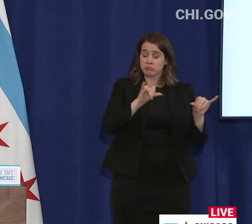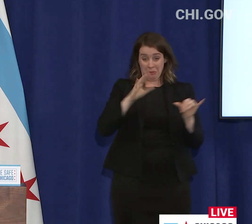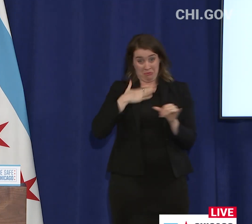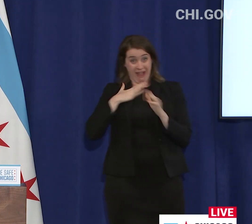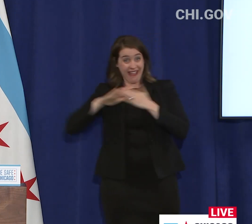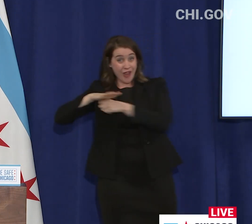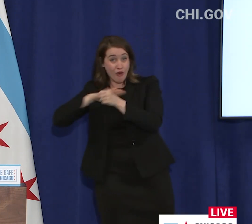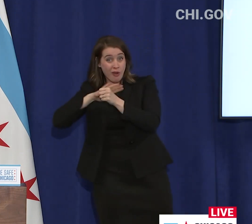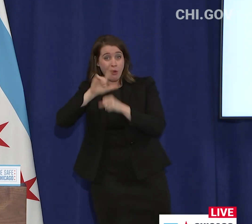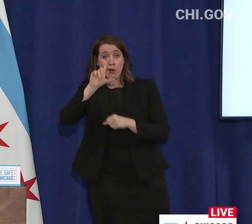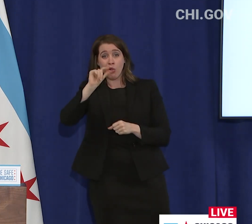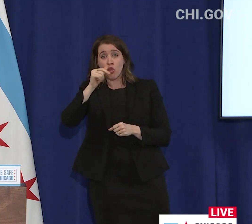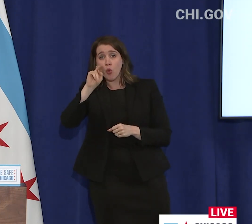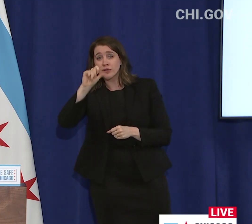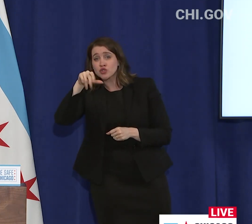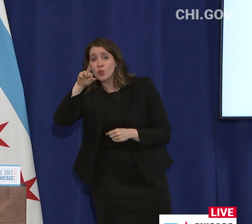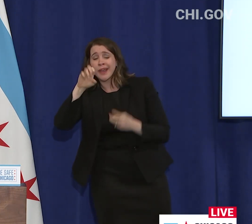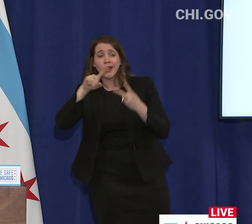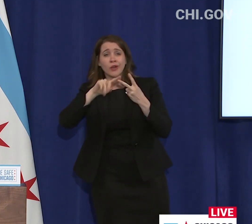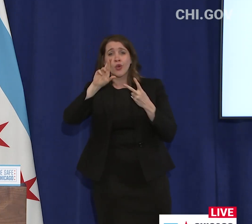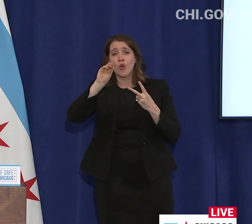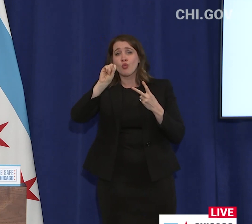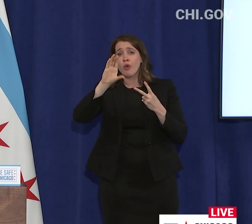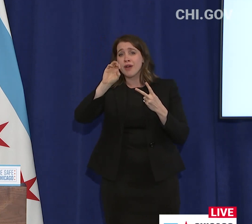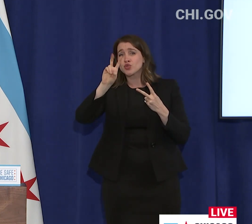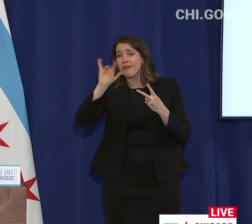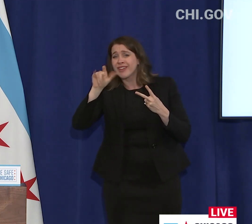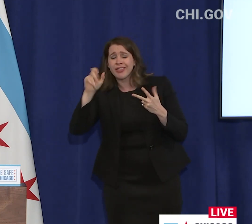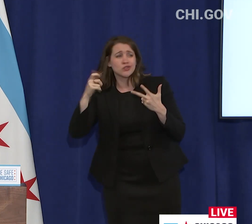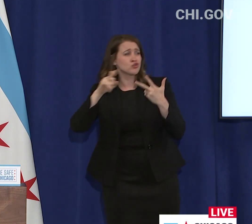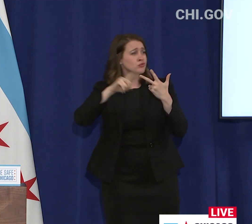Roscoe Village, or in Lincoln Park, or Portage Park.